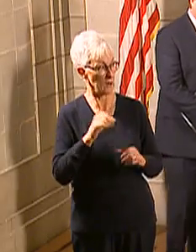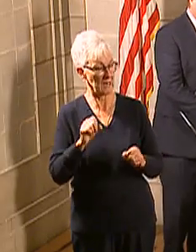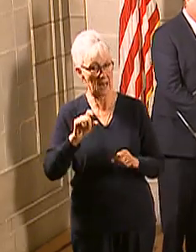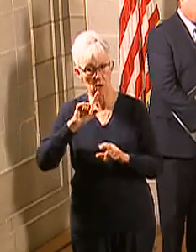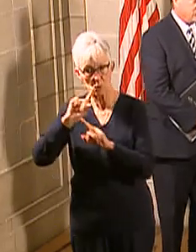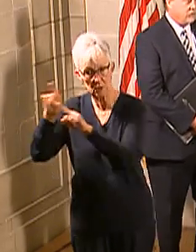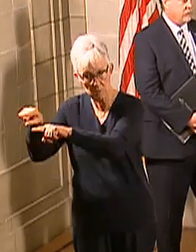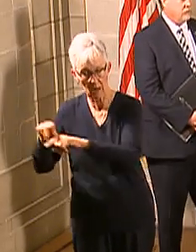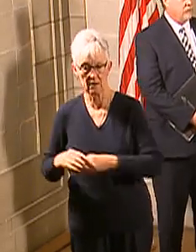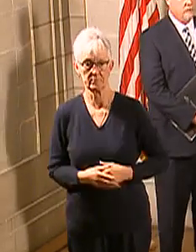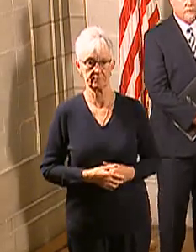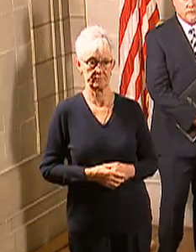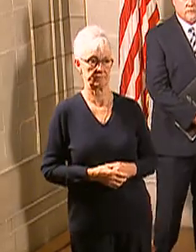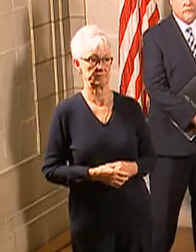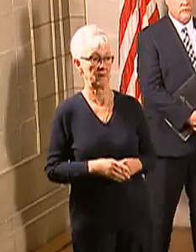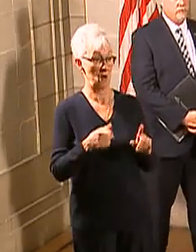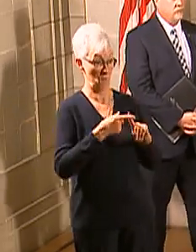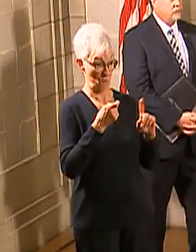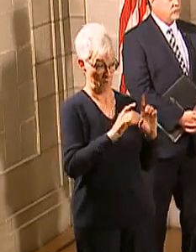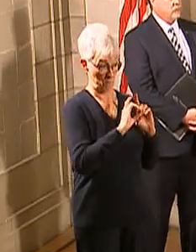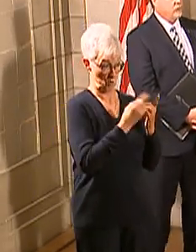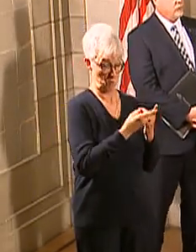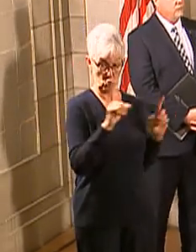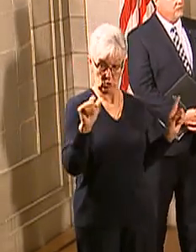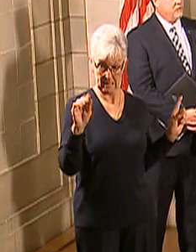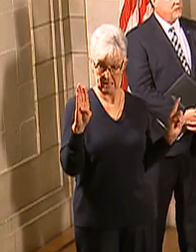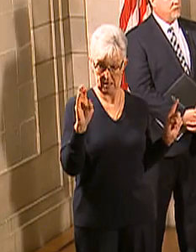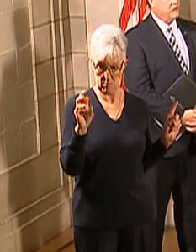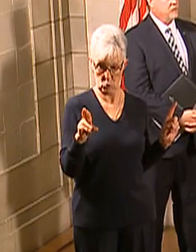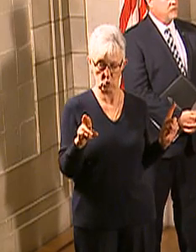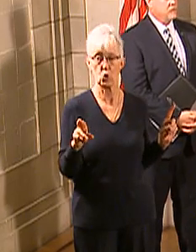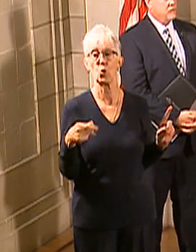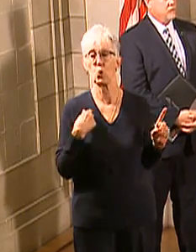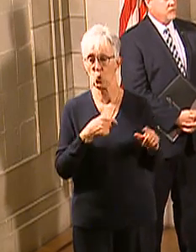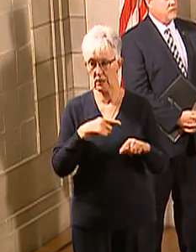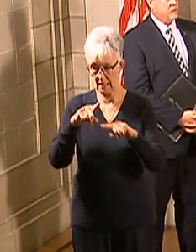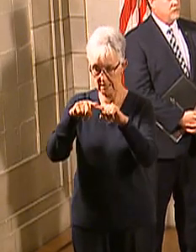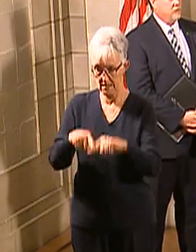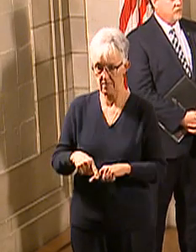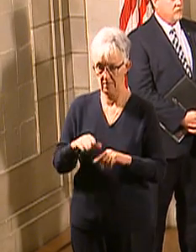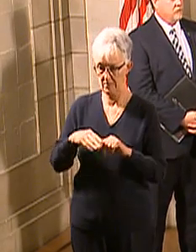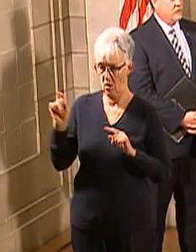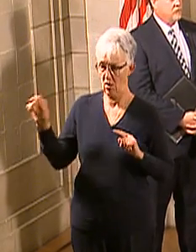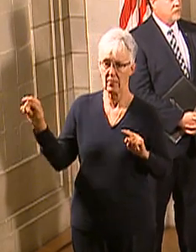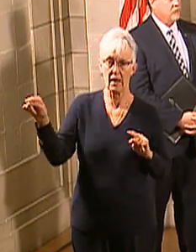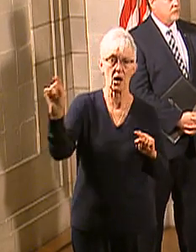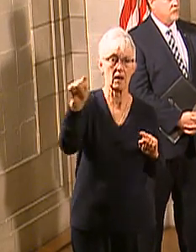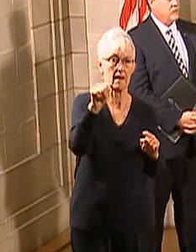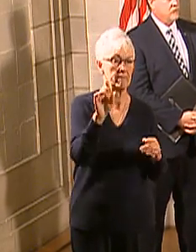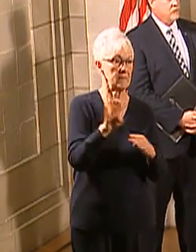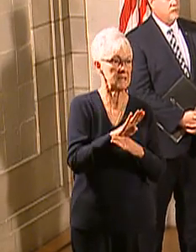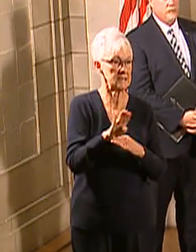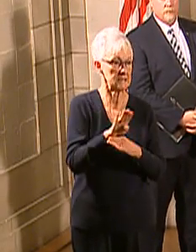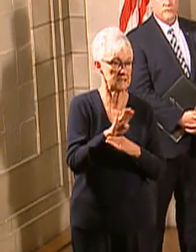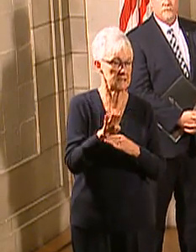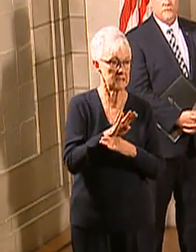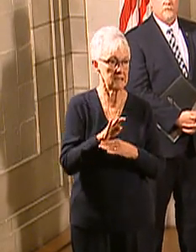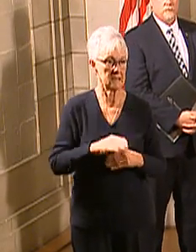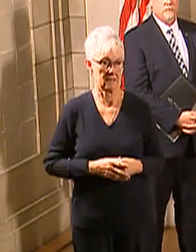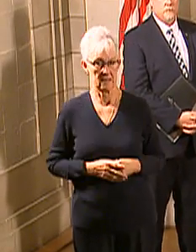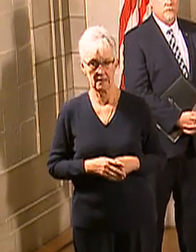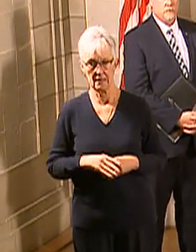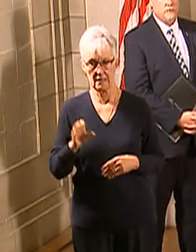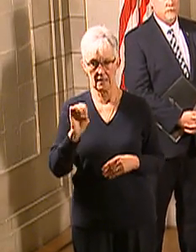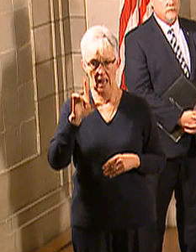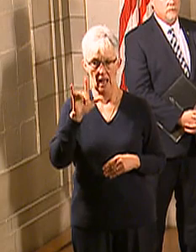And from the department's perspective, it's employer-driven almost entirely. I mean, Elliot gets out and makes